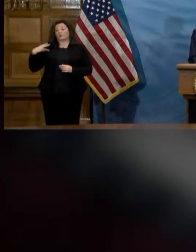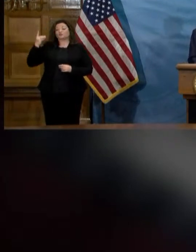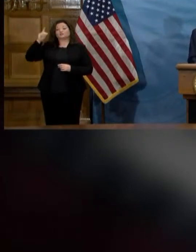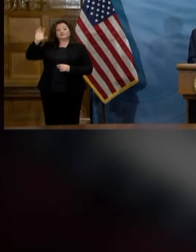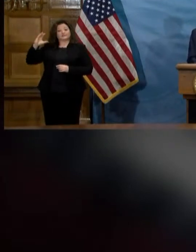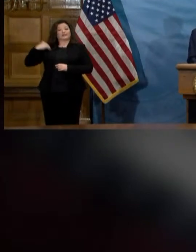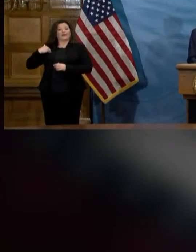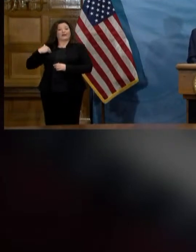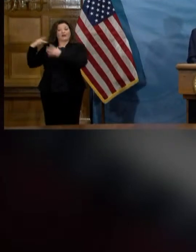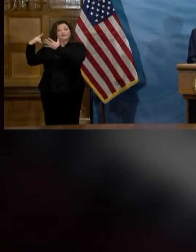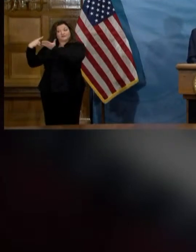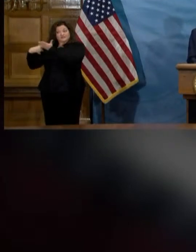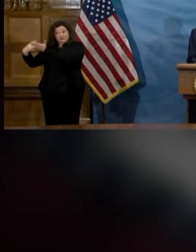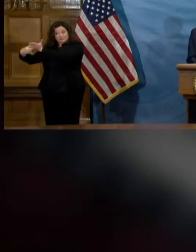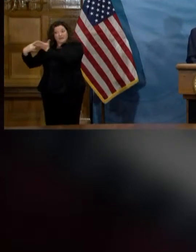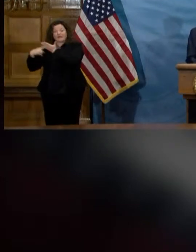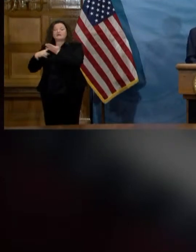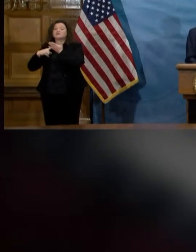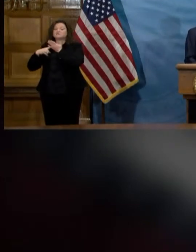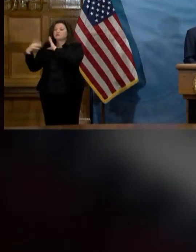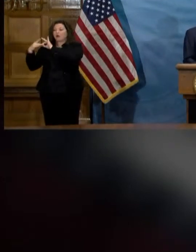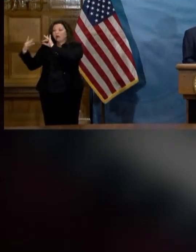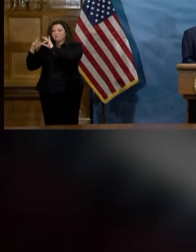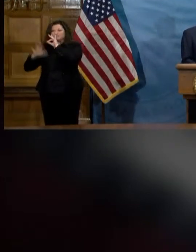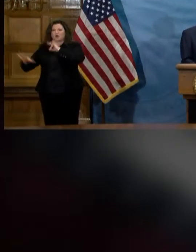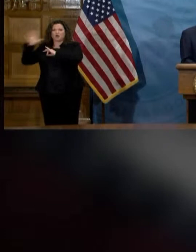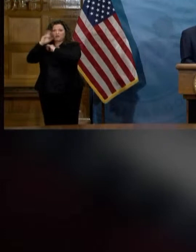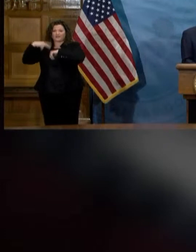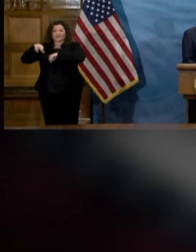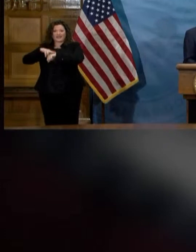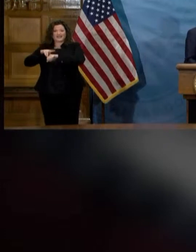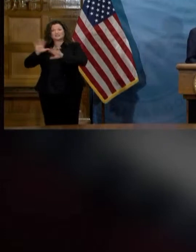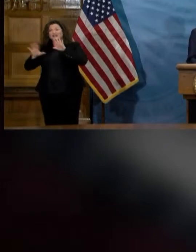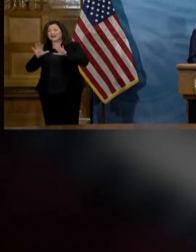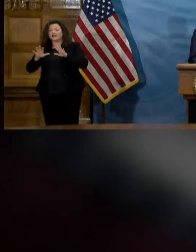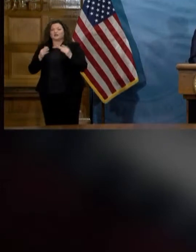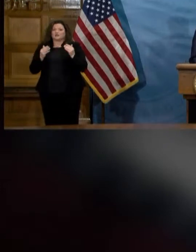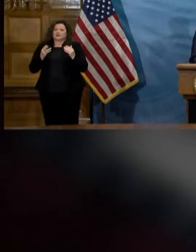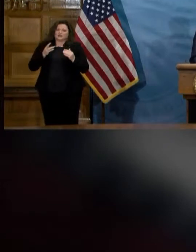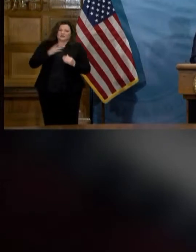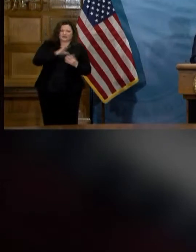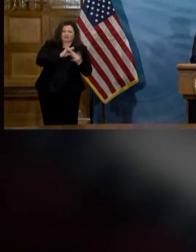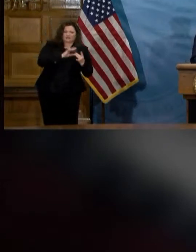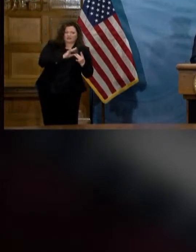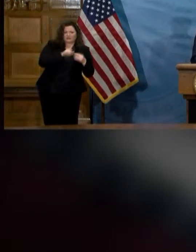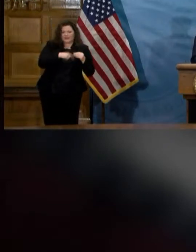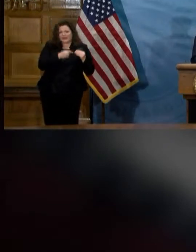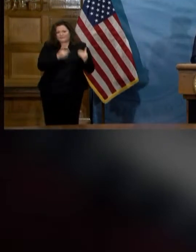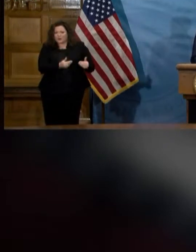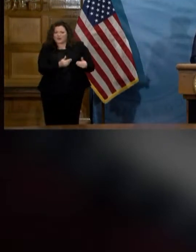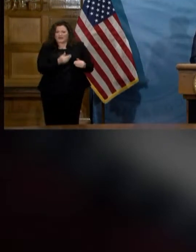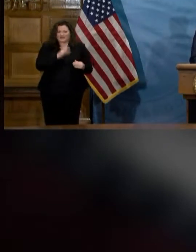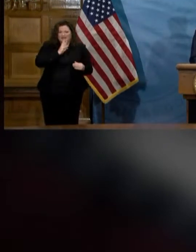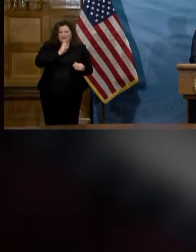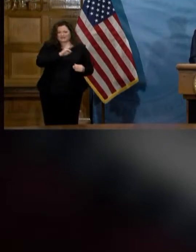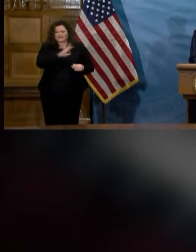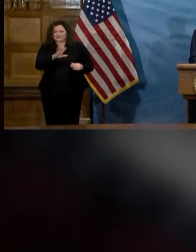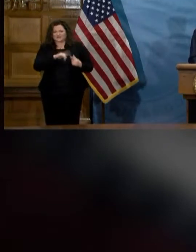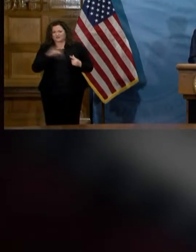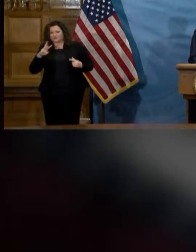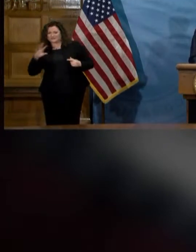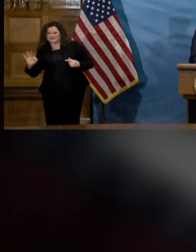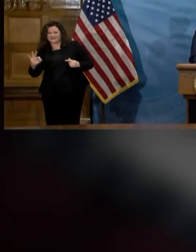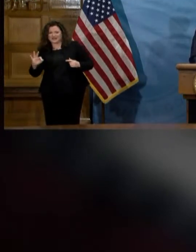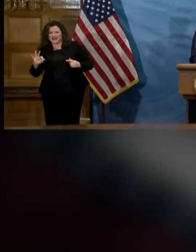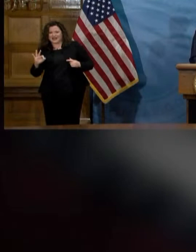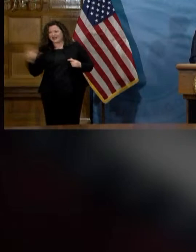there's been some comments nationally. Well, maybe we should go ahead and do 65 to 69